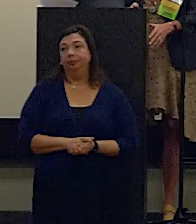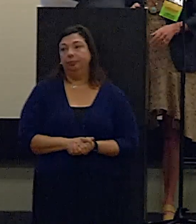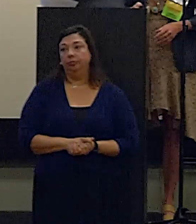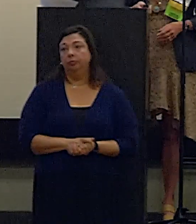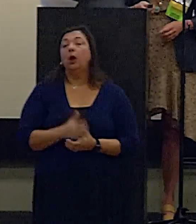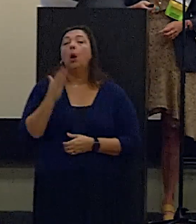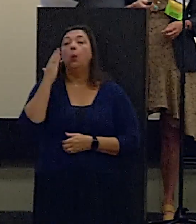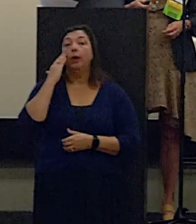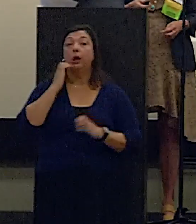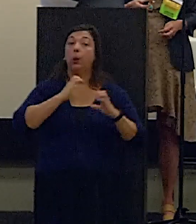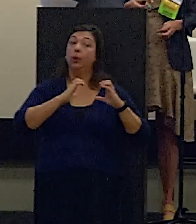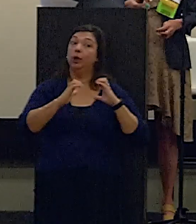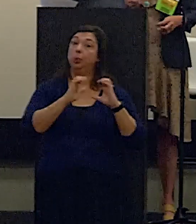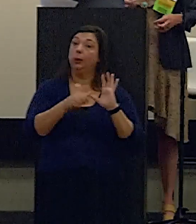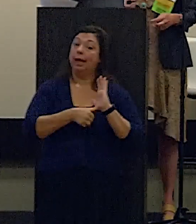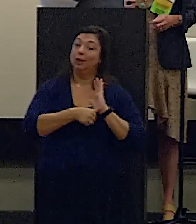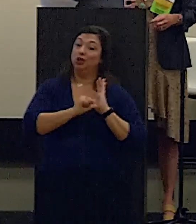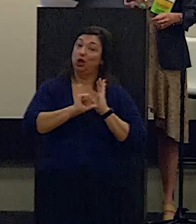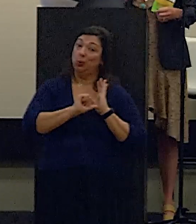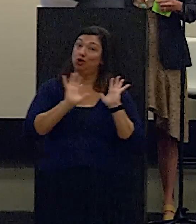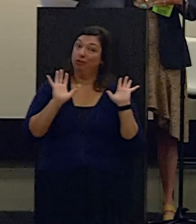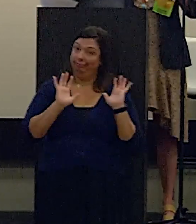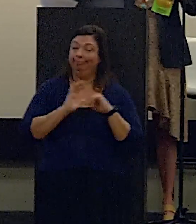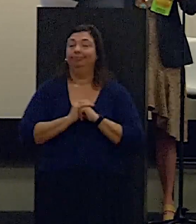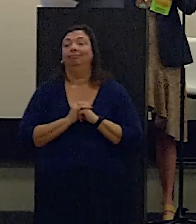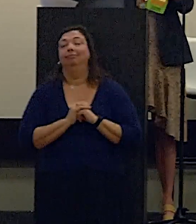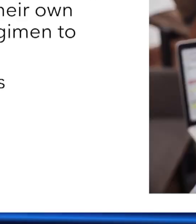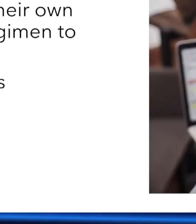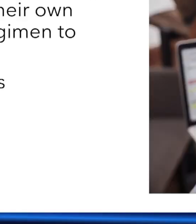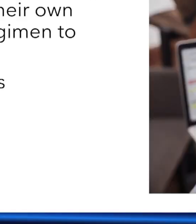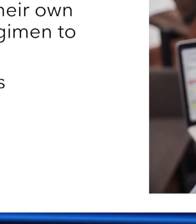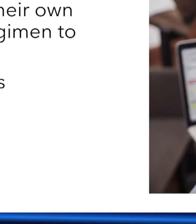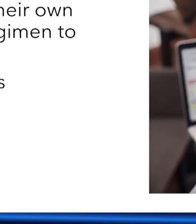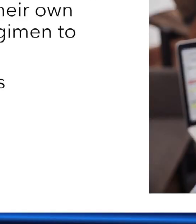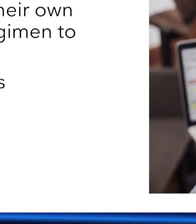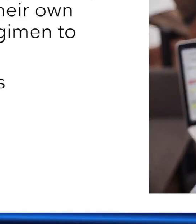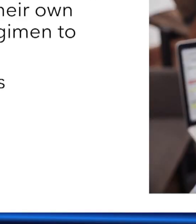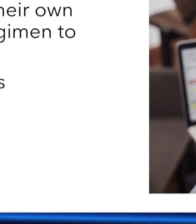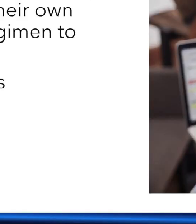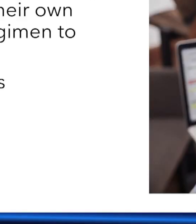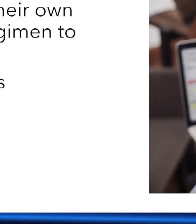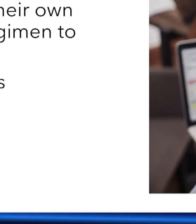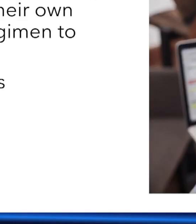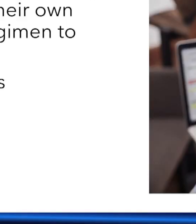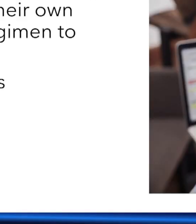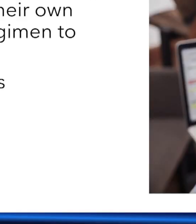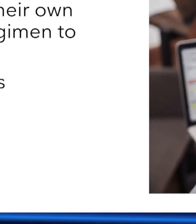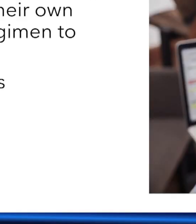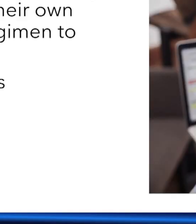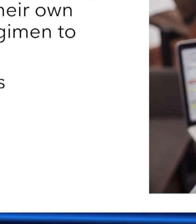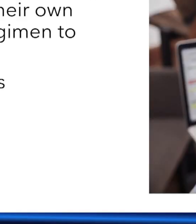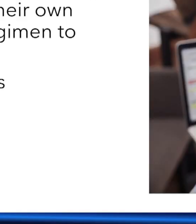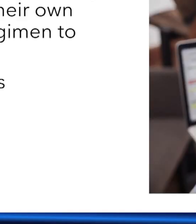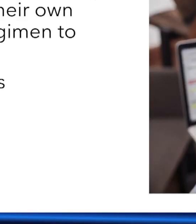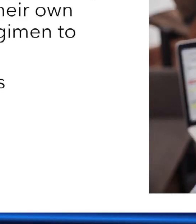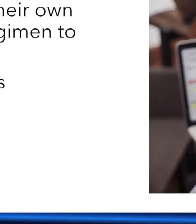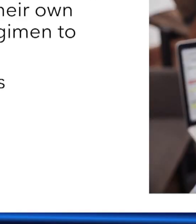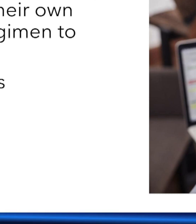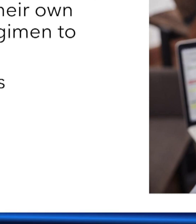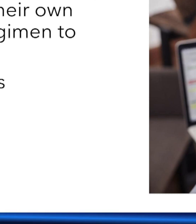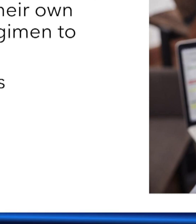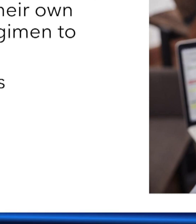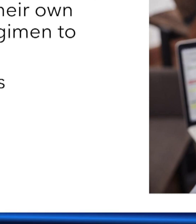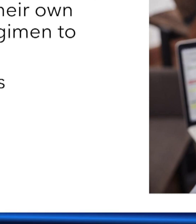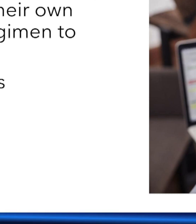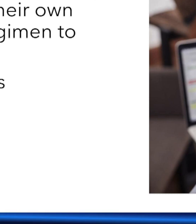We know communication is huge, but do patients take responsibility for communicating with their providers? No,